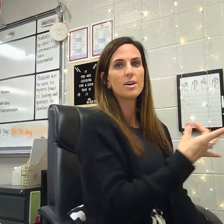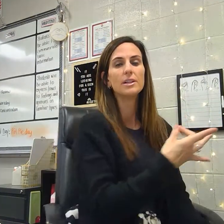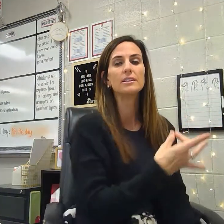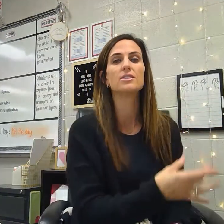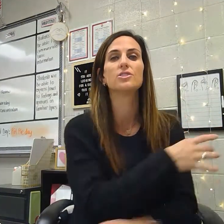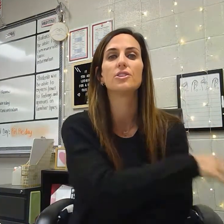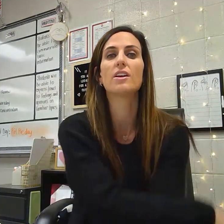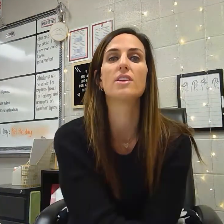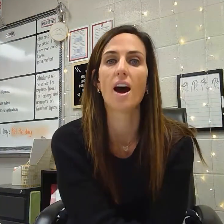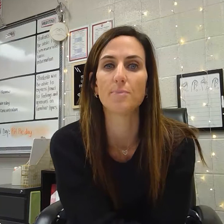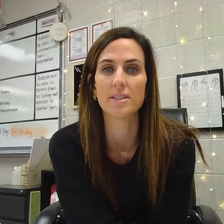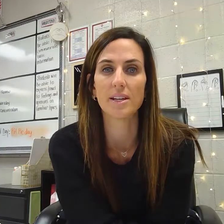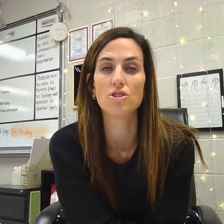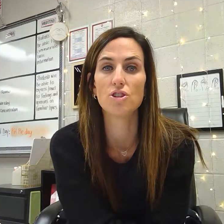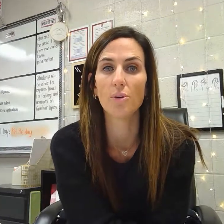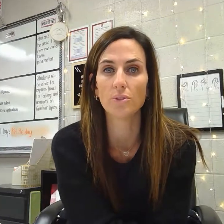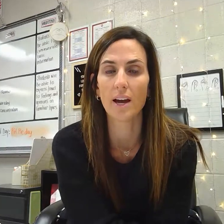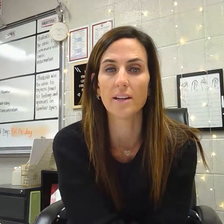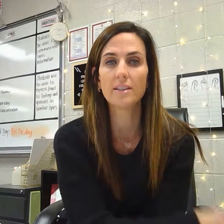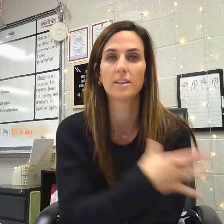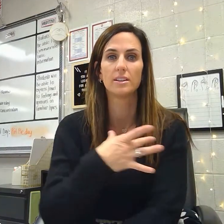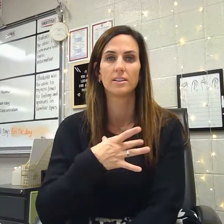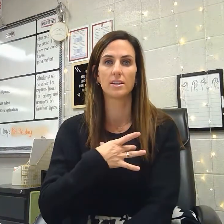But let's learn the opposite, don't like.